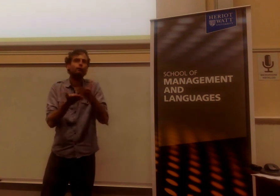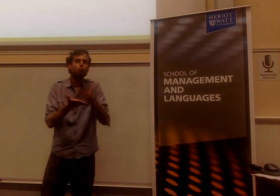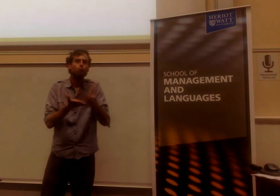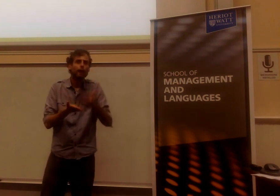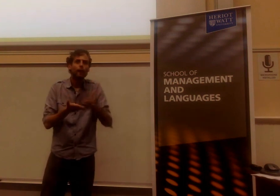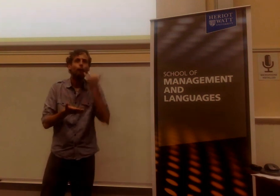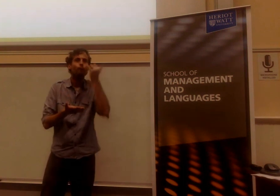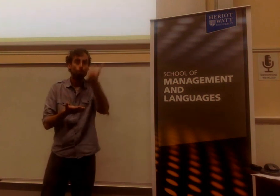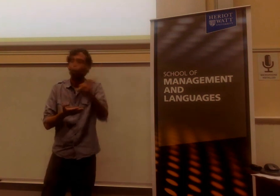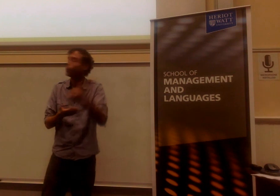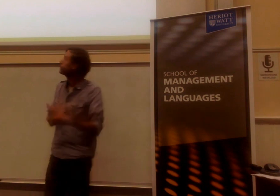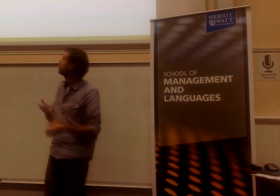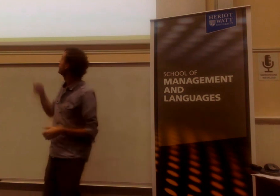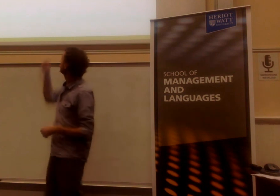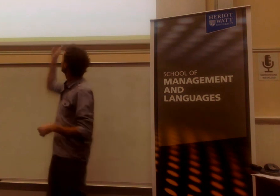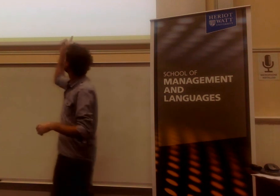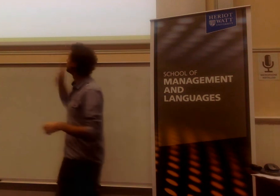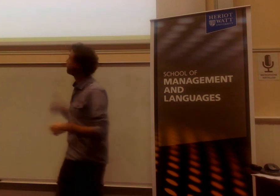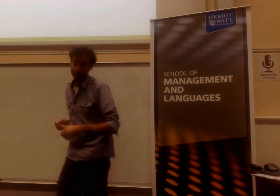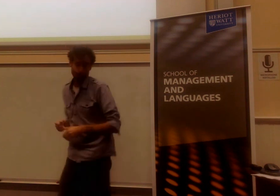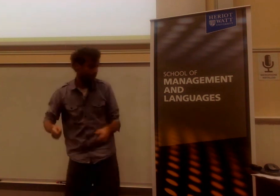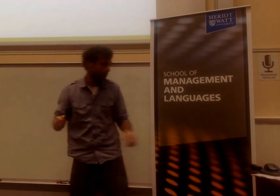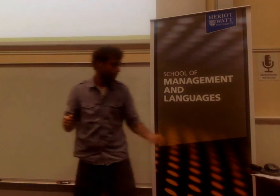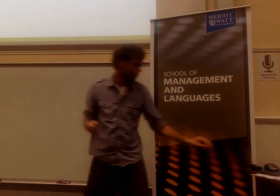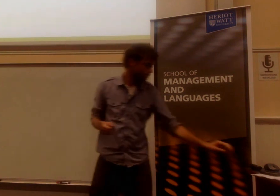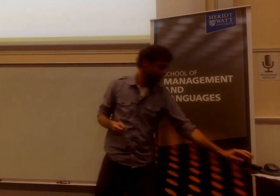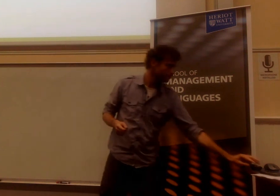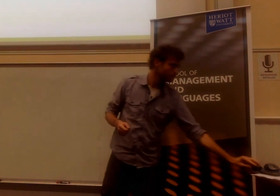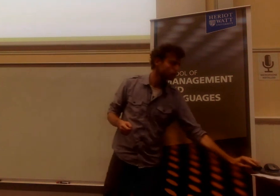or to make a call to their bank.